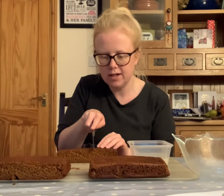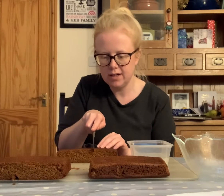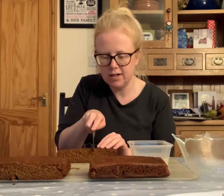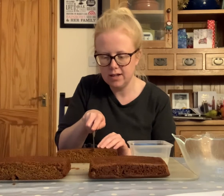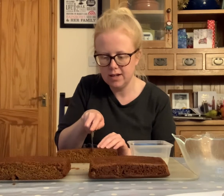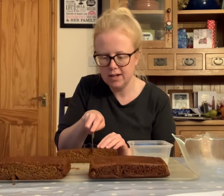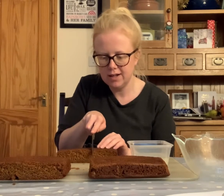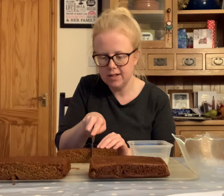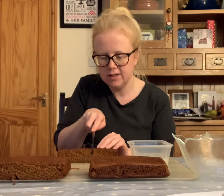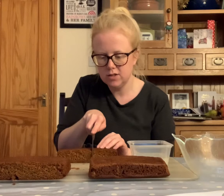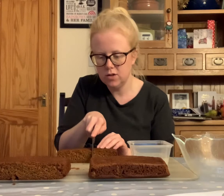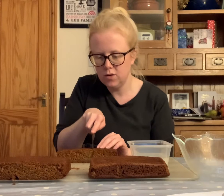1, 2,